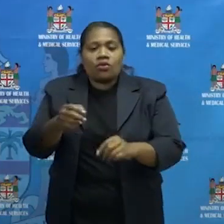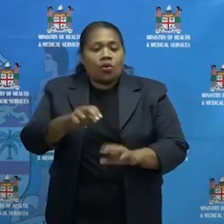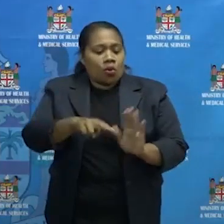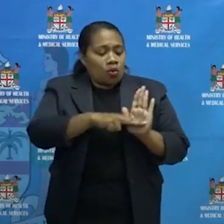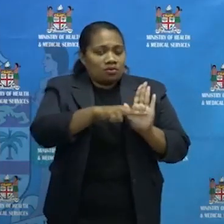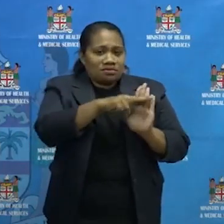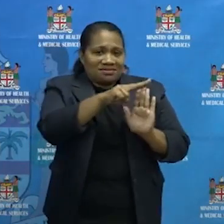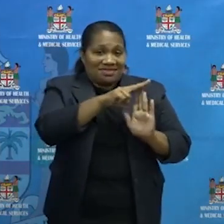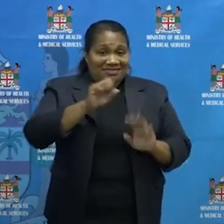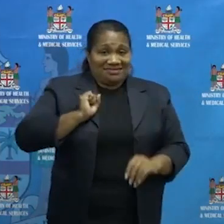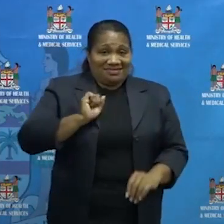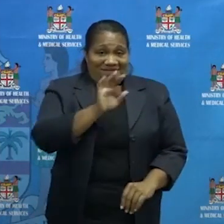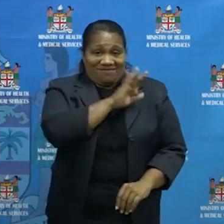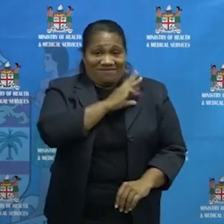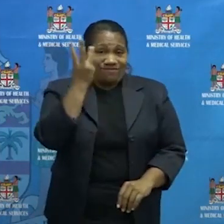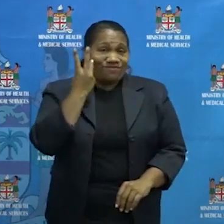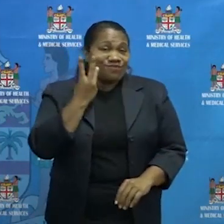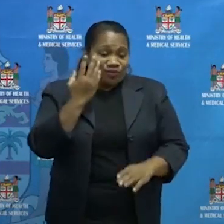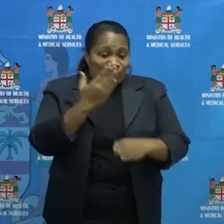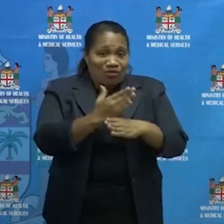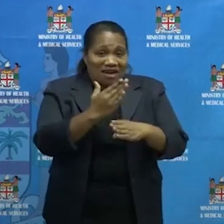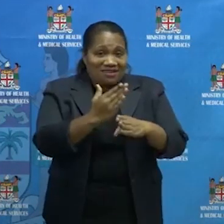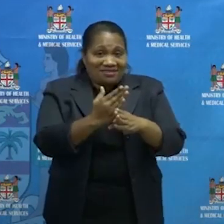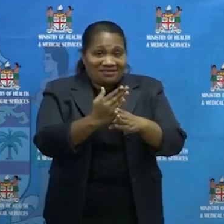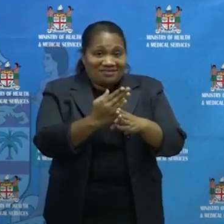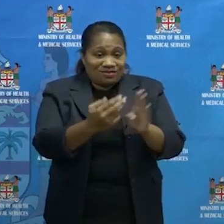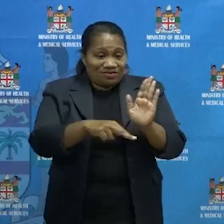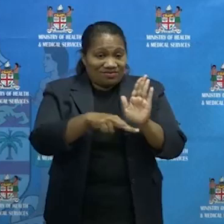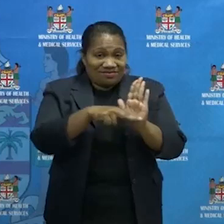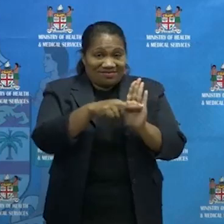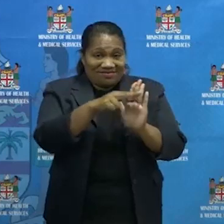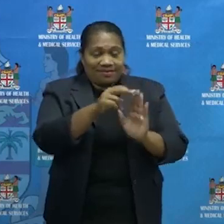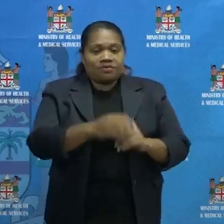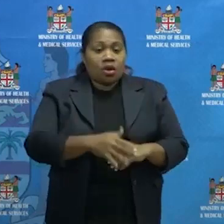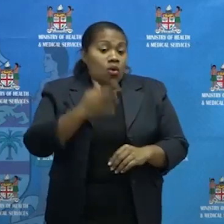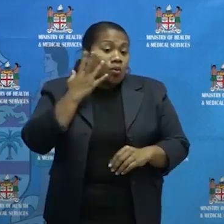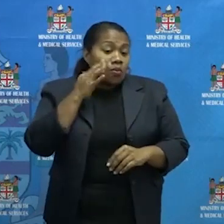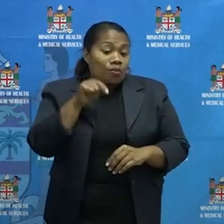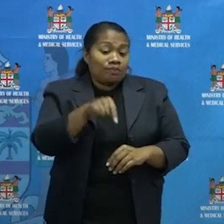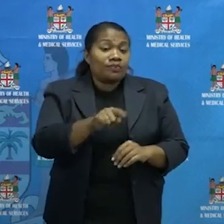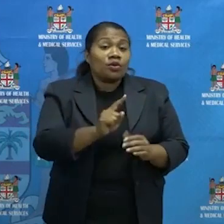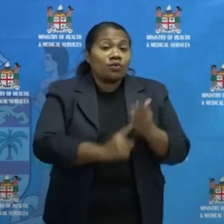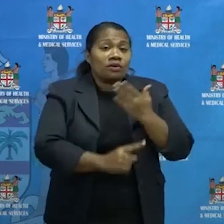COVID-19 while working in a border quarantine facility.